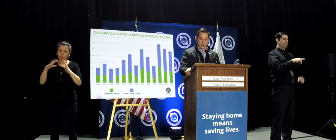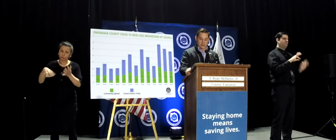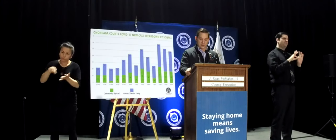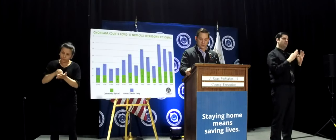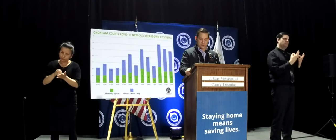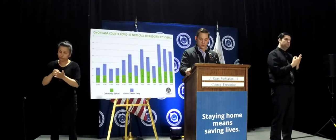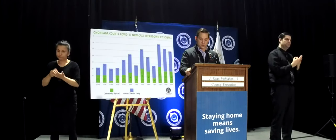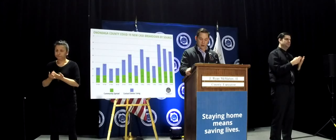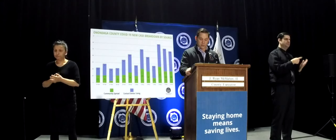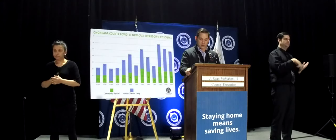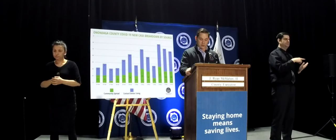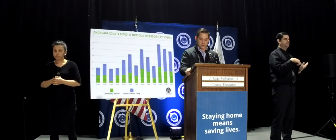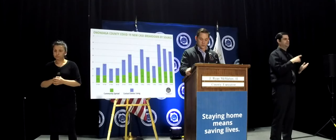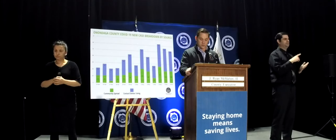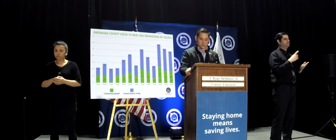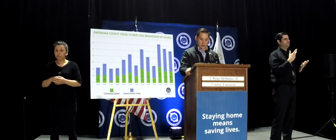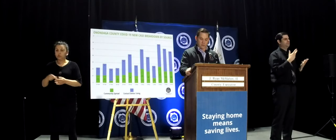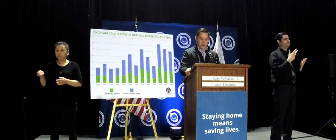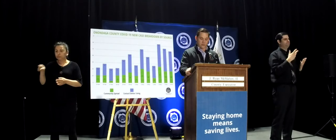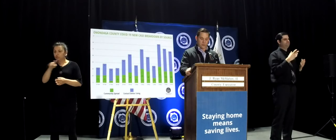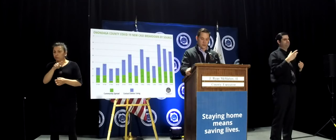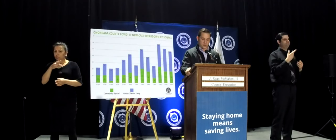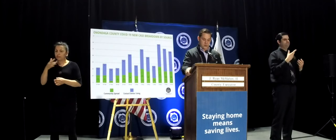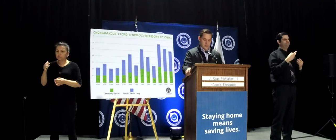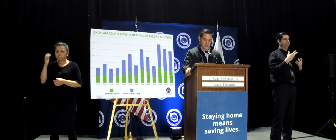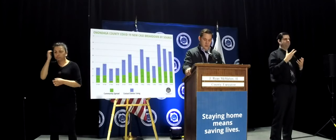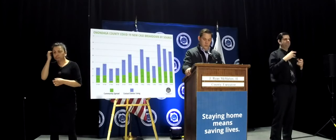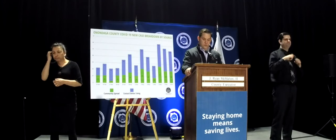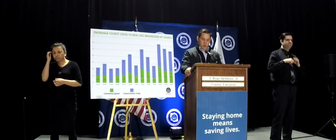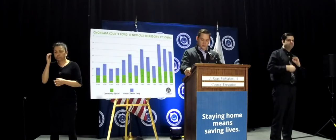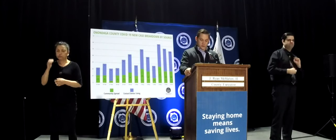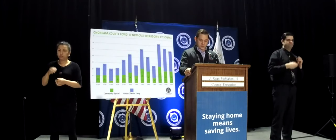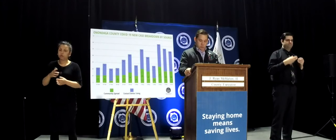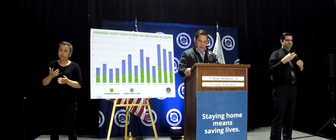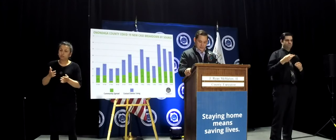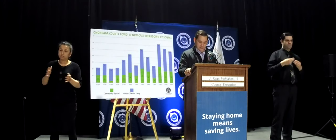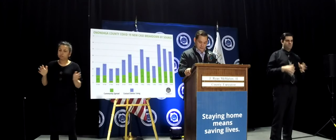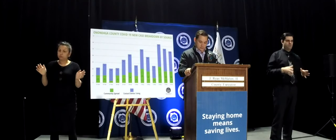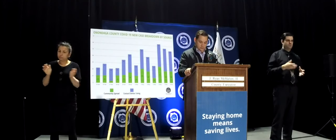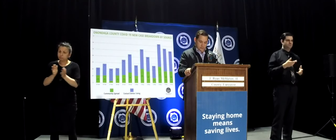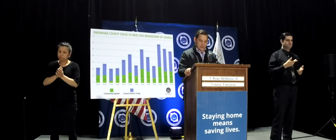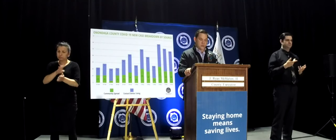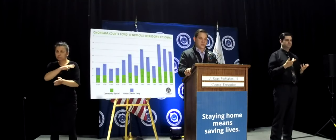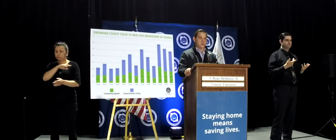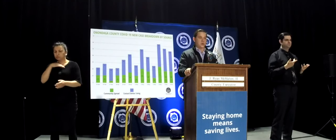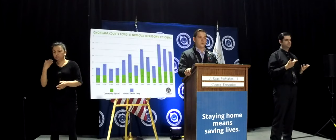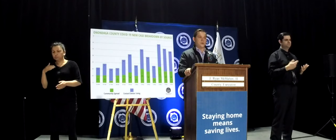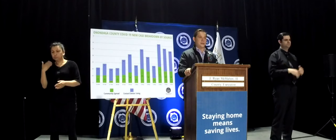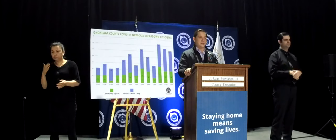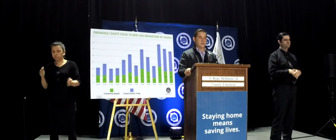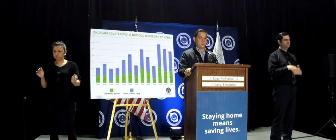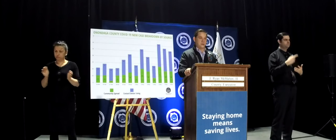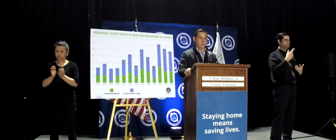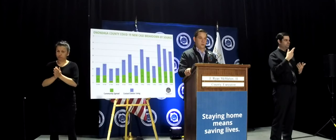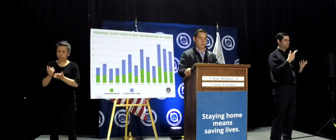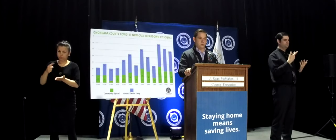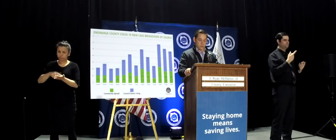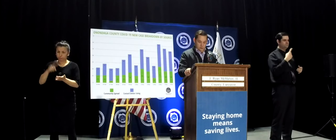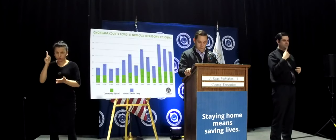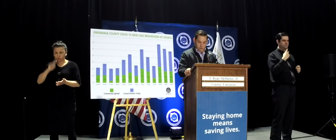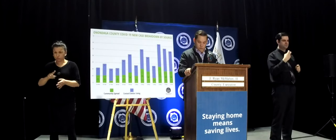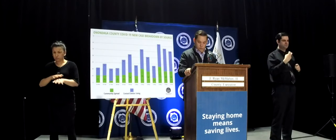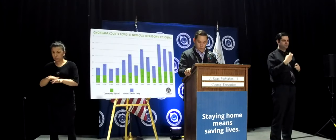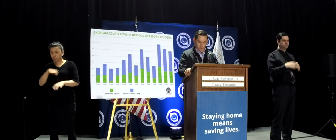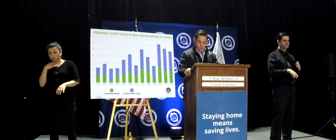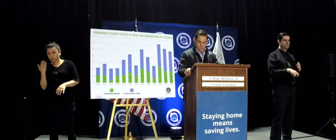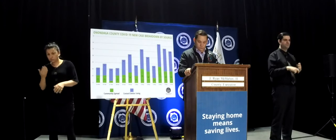let's think about them. Let's remember them. Let's remember everybody we've lost in this process, not just to COVID-19, but everybody we've